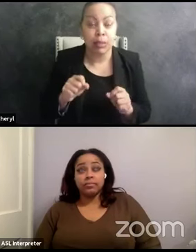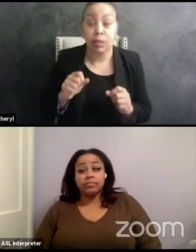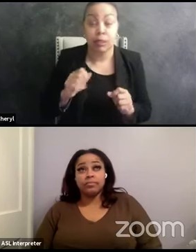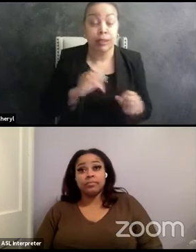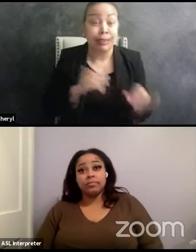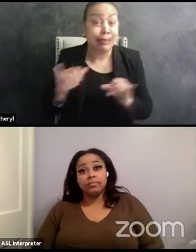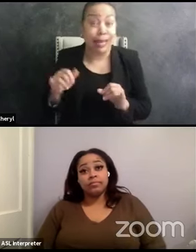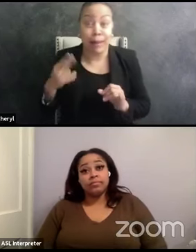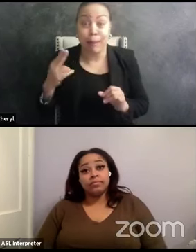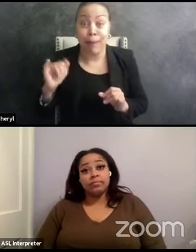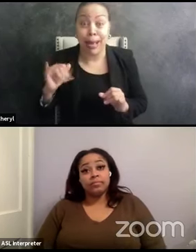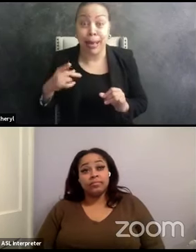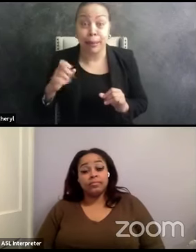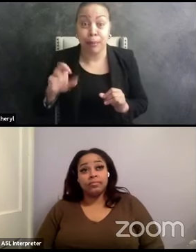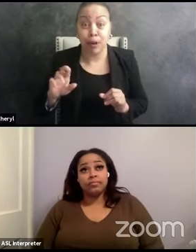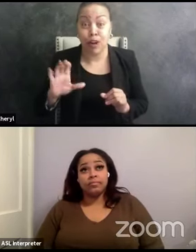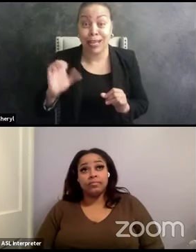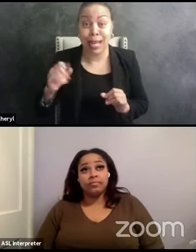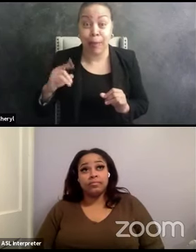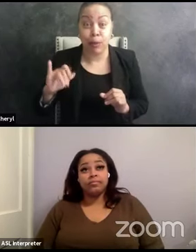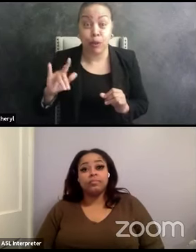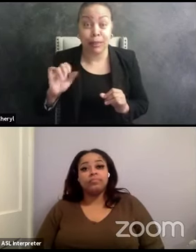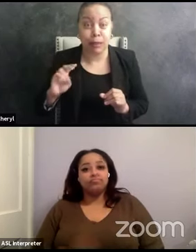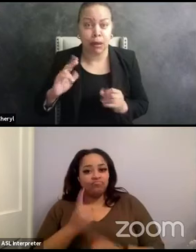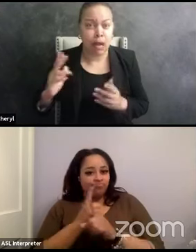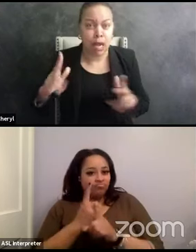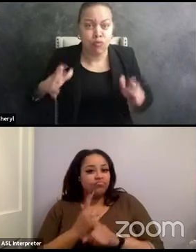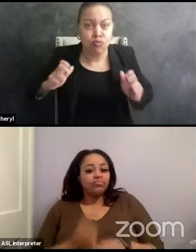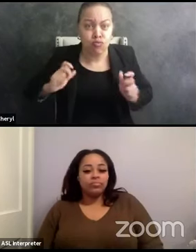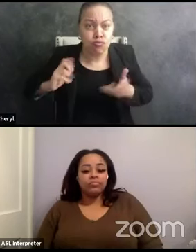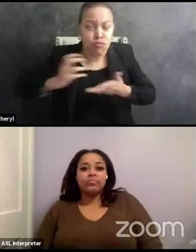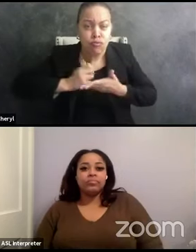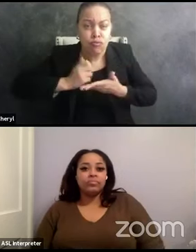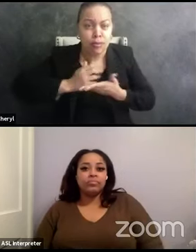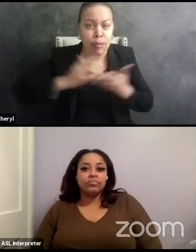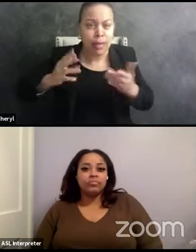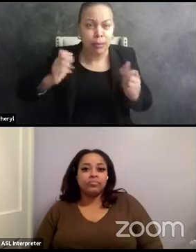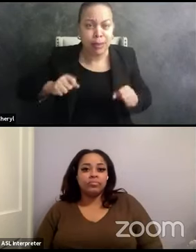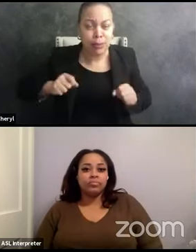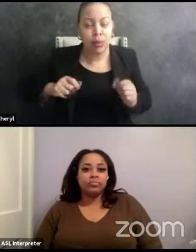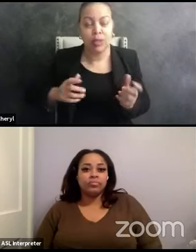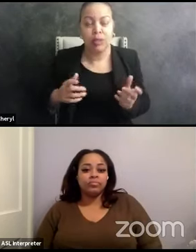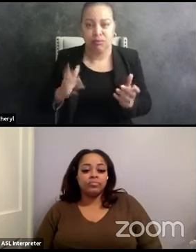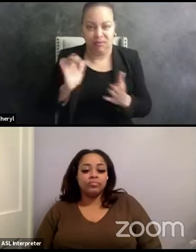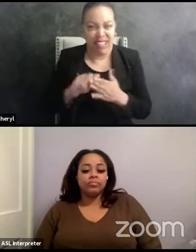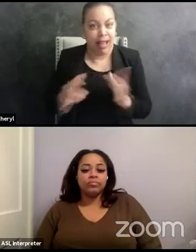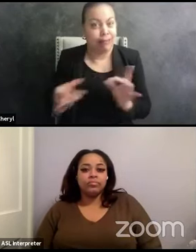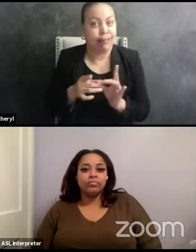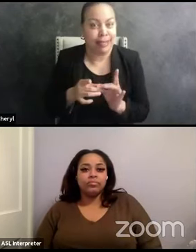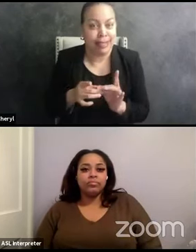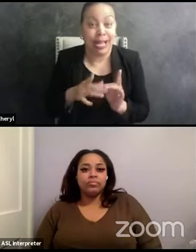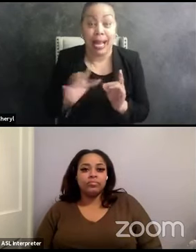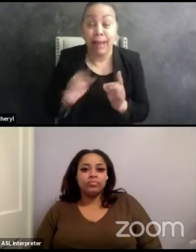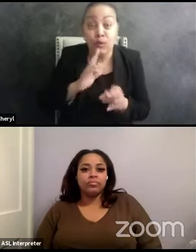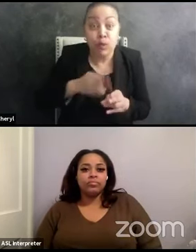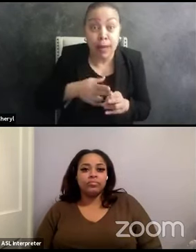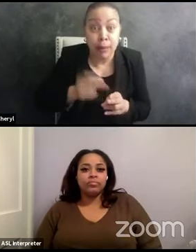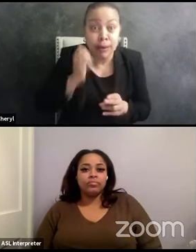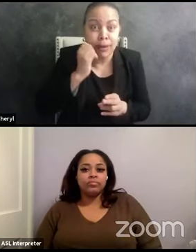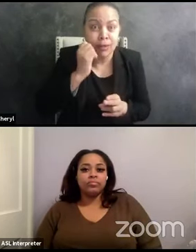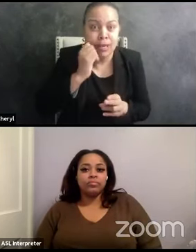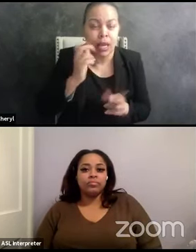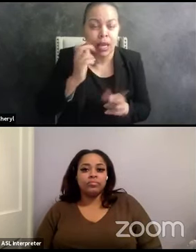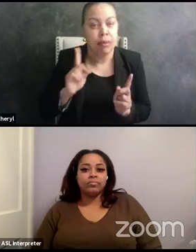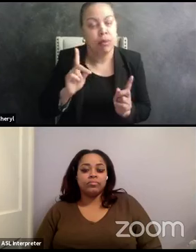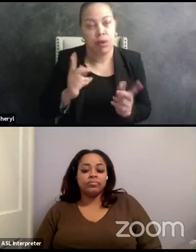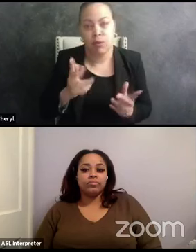which it is linked intrinsically to. right, That if you were calling it and naming it and showing what it was day in and day out, no one would want to be a part